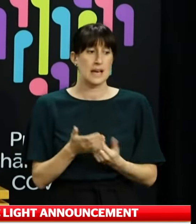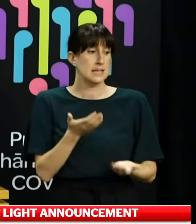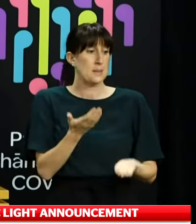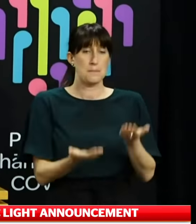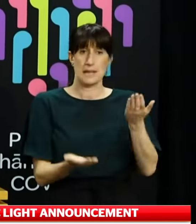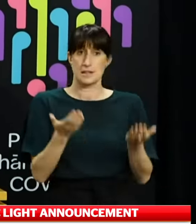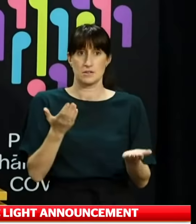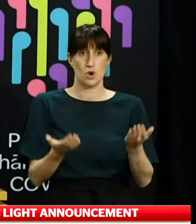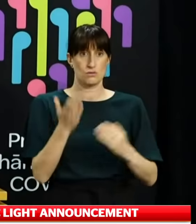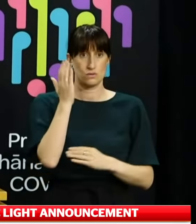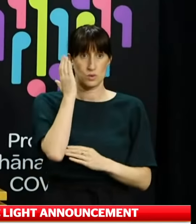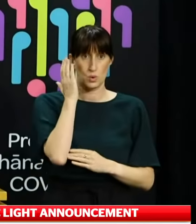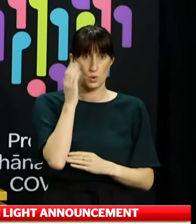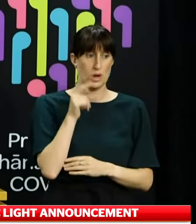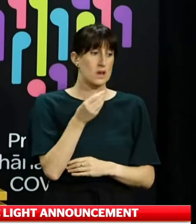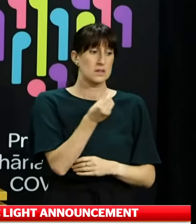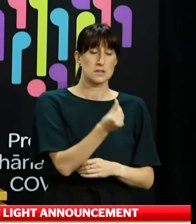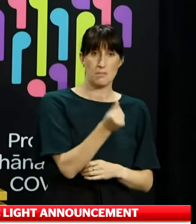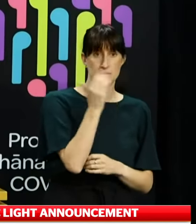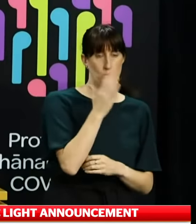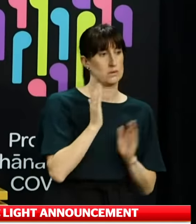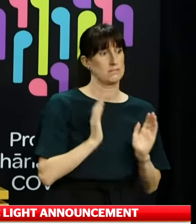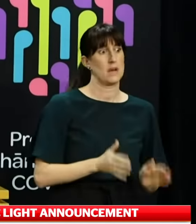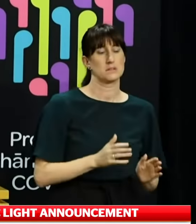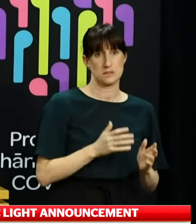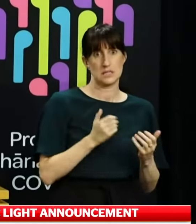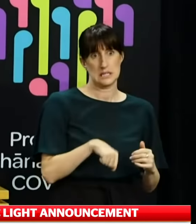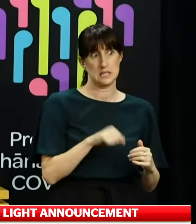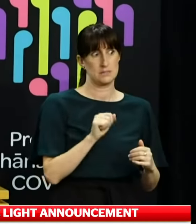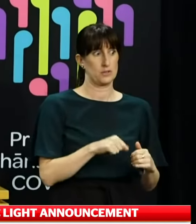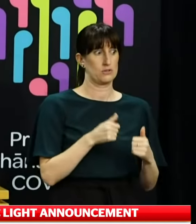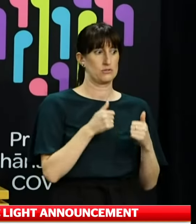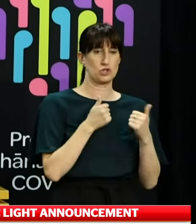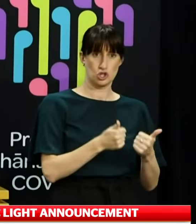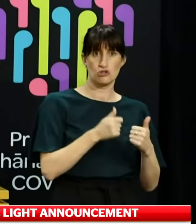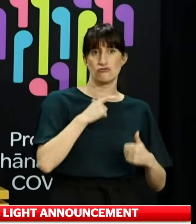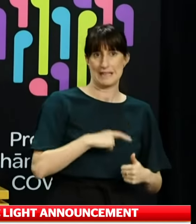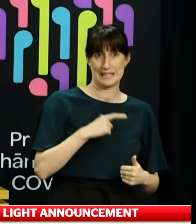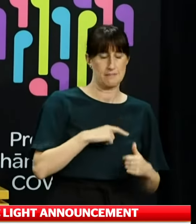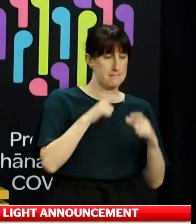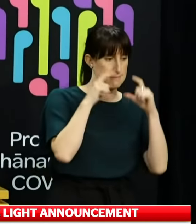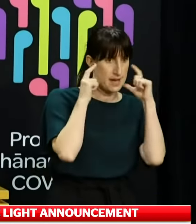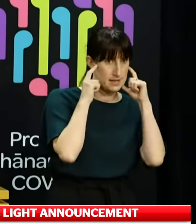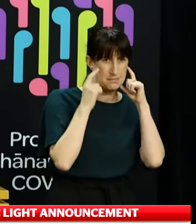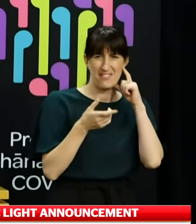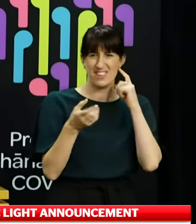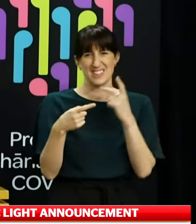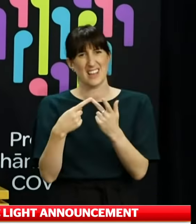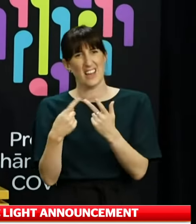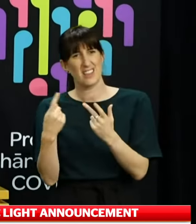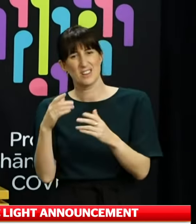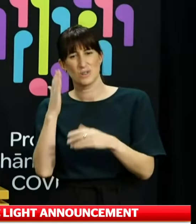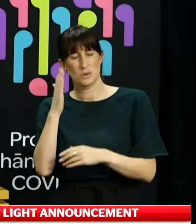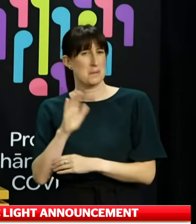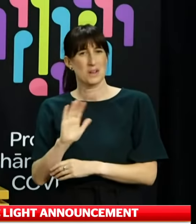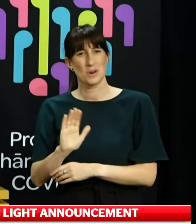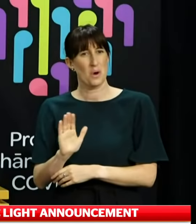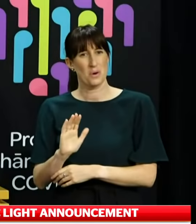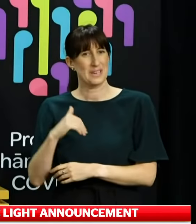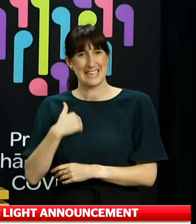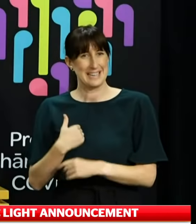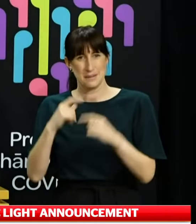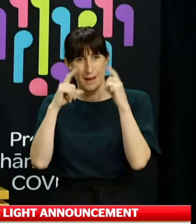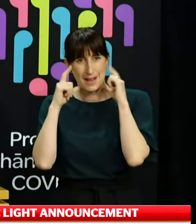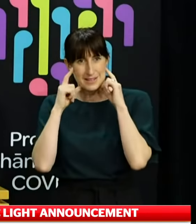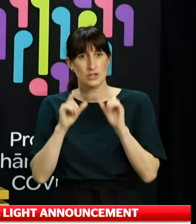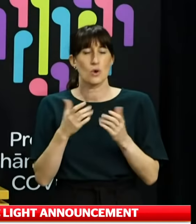some schools there is still a very strong justification for masks, but not all. And so hence we have made the decision there that schools will be able to make their own